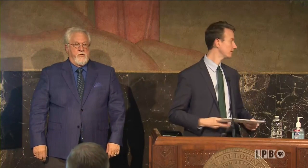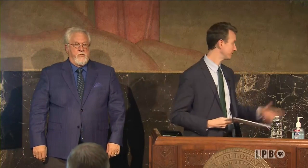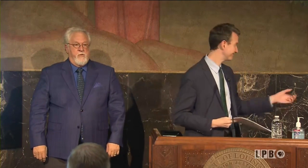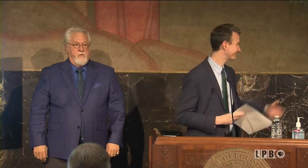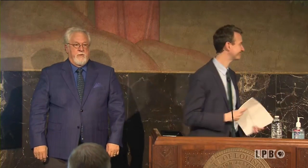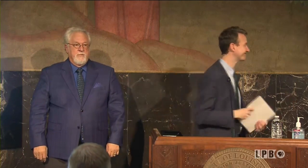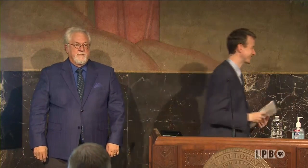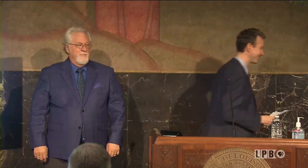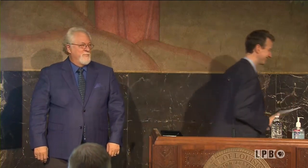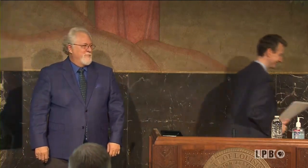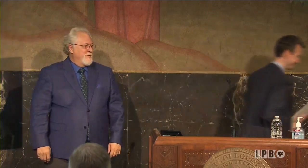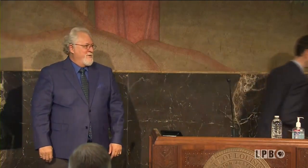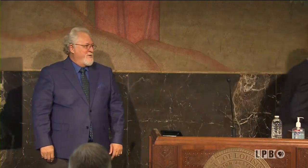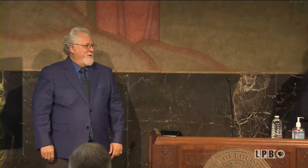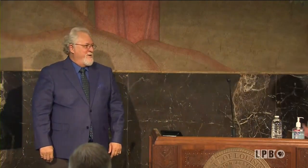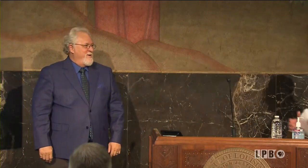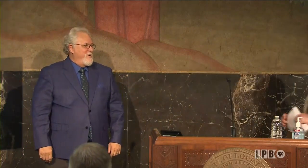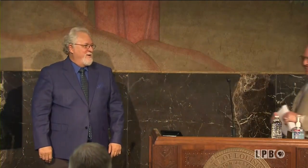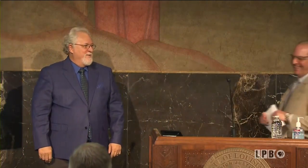And